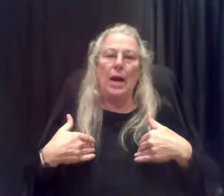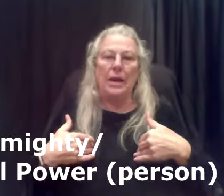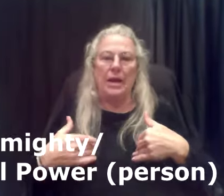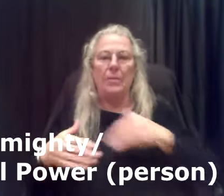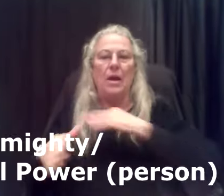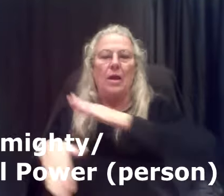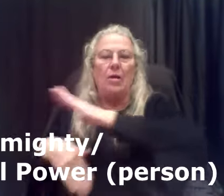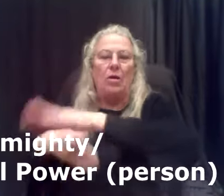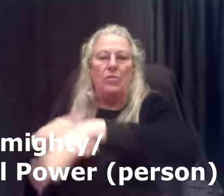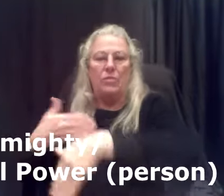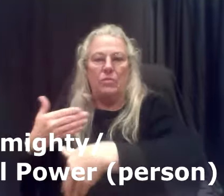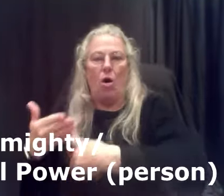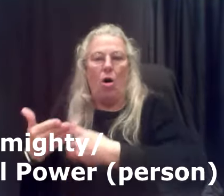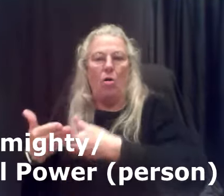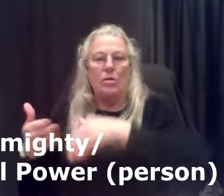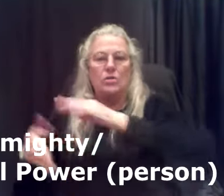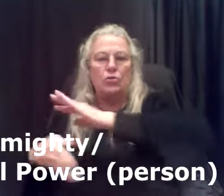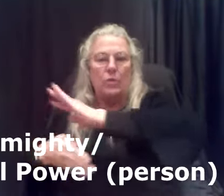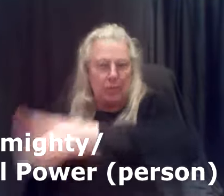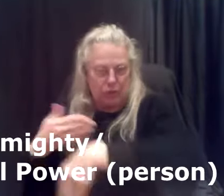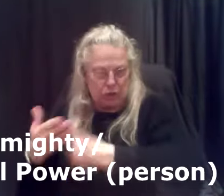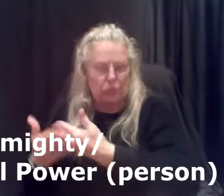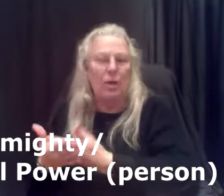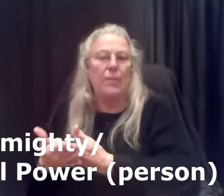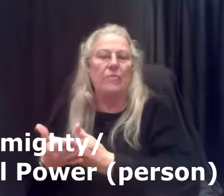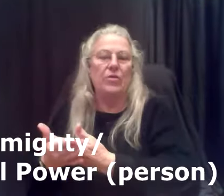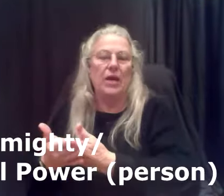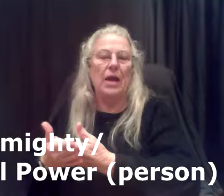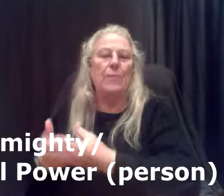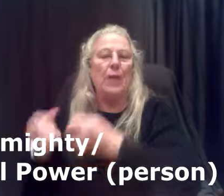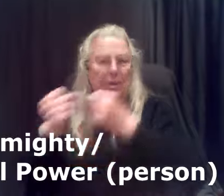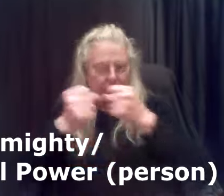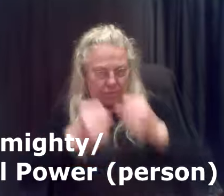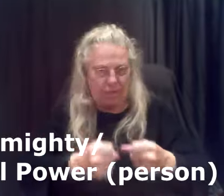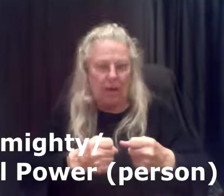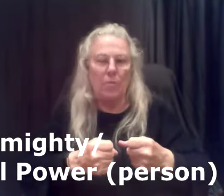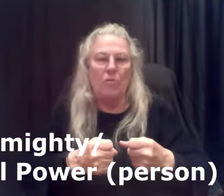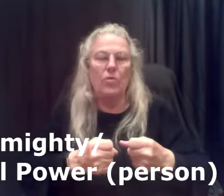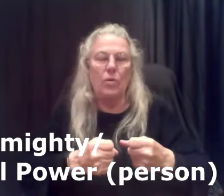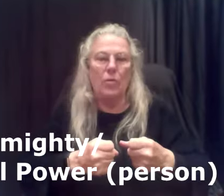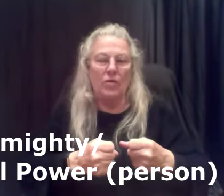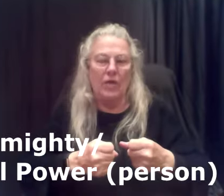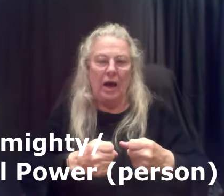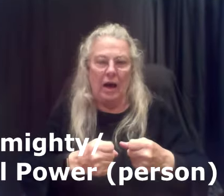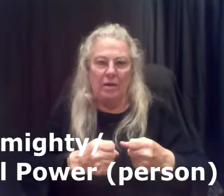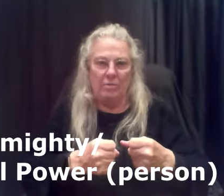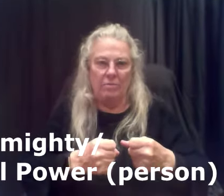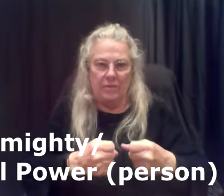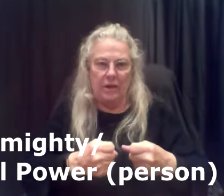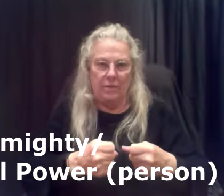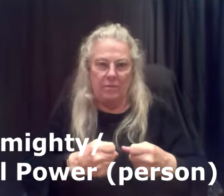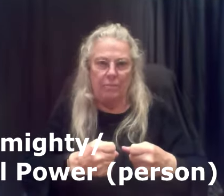Almighty. All, so remember to scrape everything up and come over with the